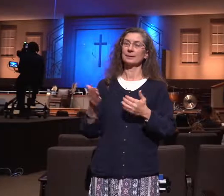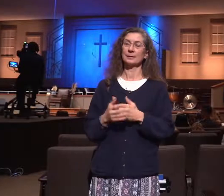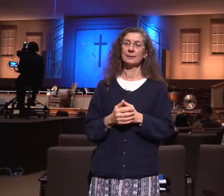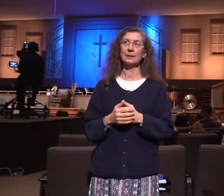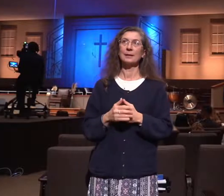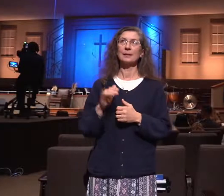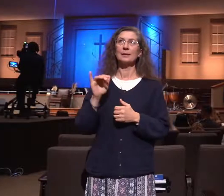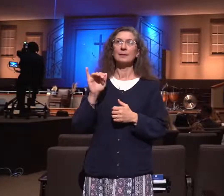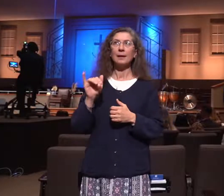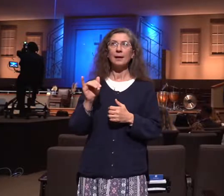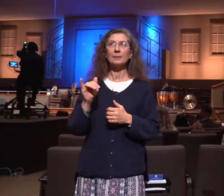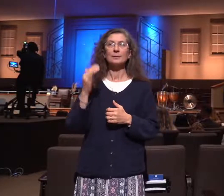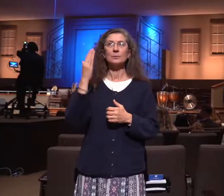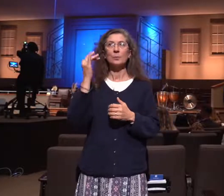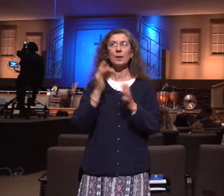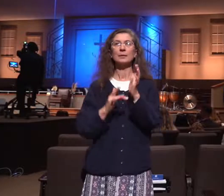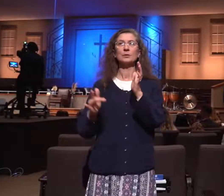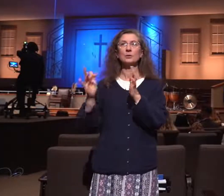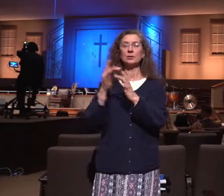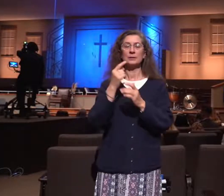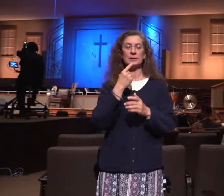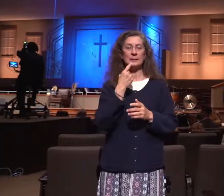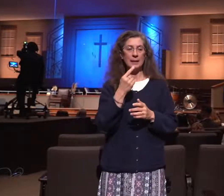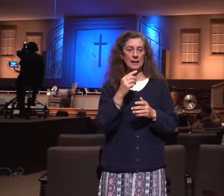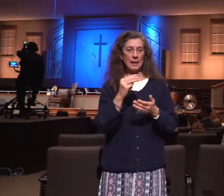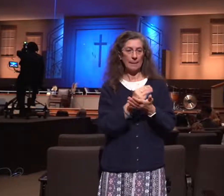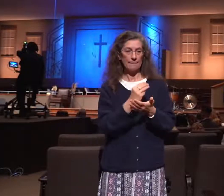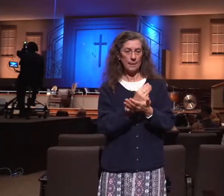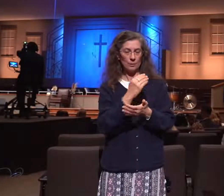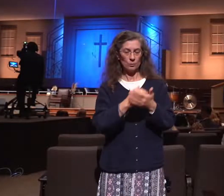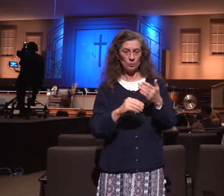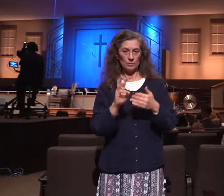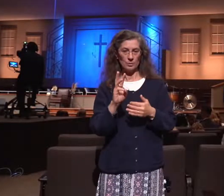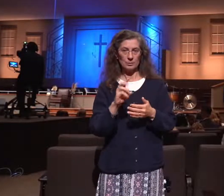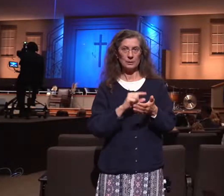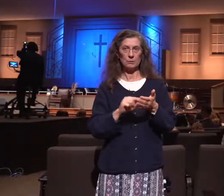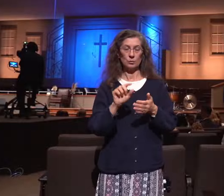reason Jesus said in Matthew chapter 6, verses